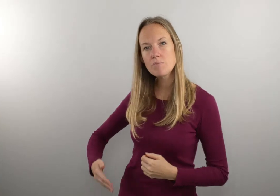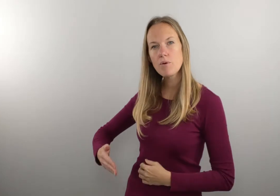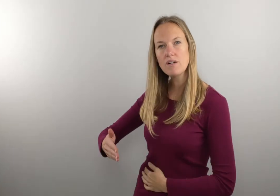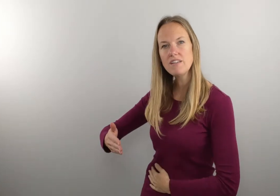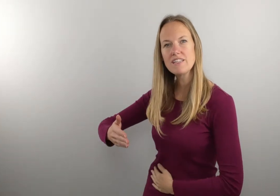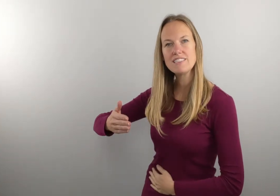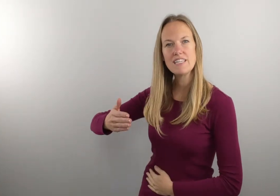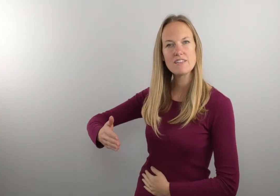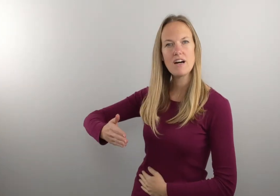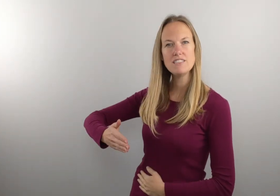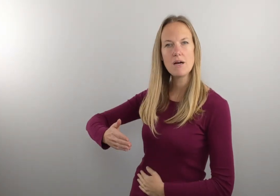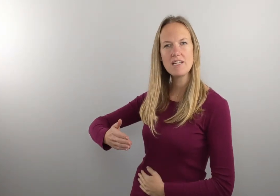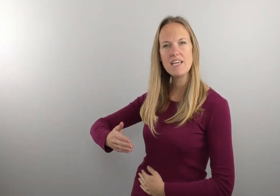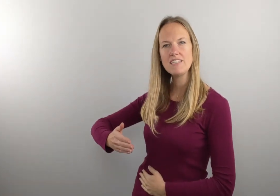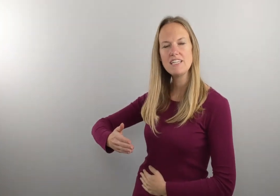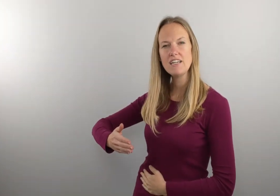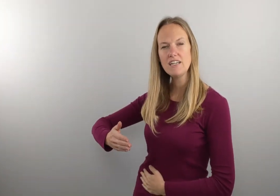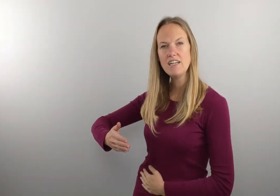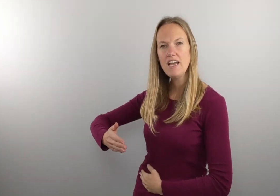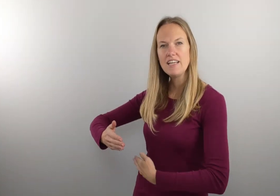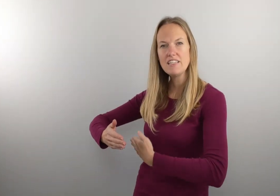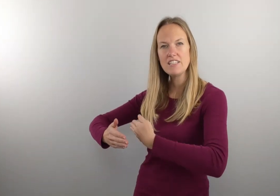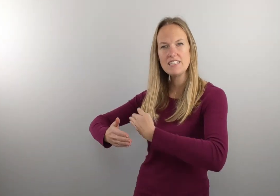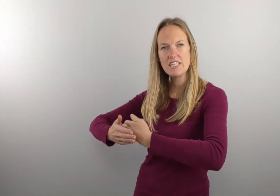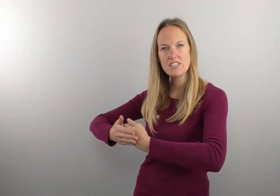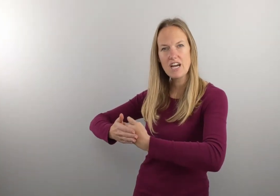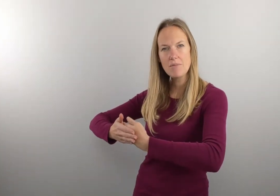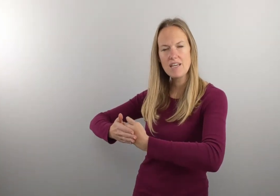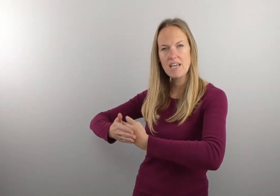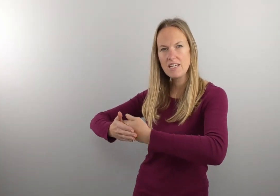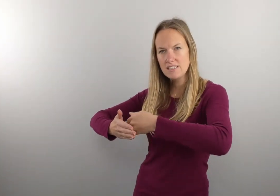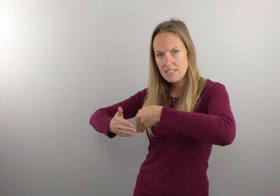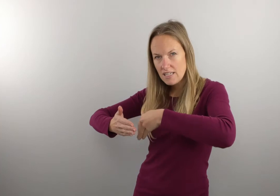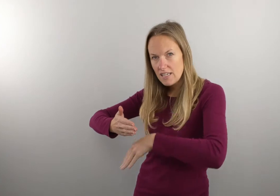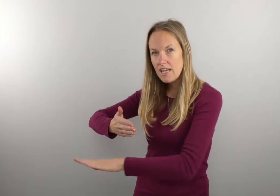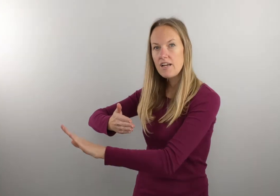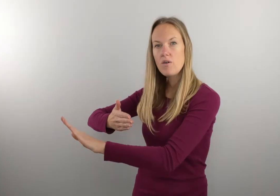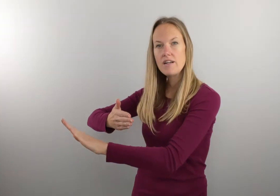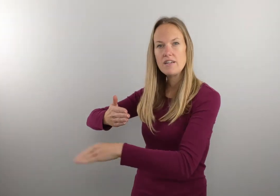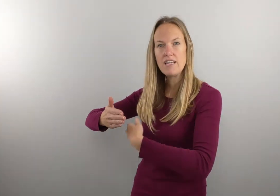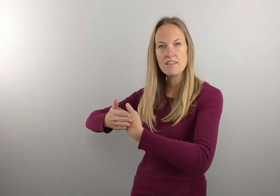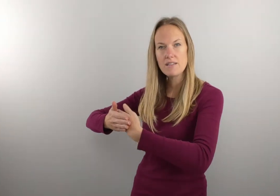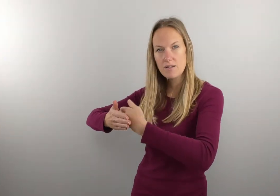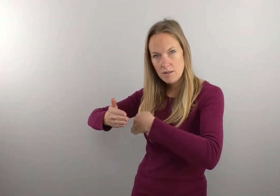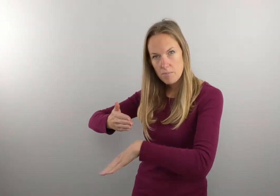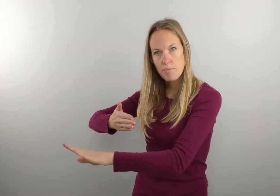born, you're going to take your non-dominant hand here, and then you're going to take your dominant hand and go underneath.